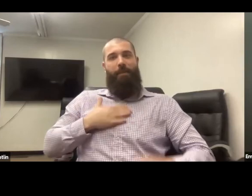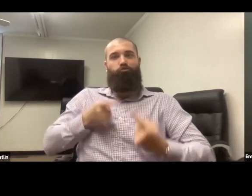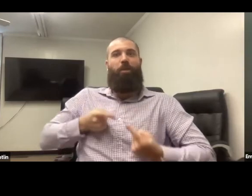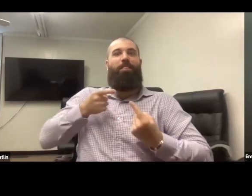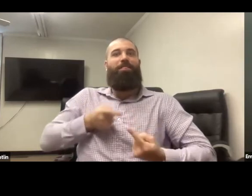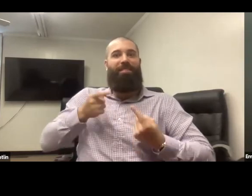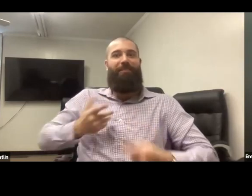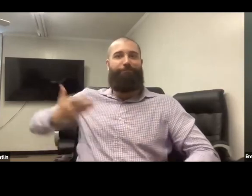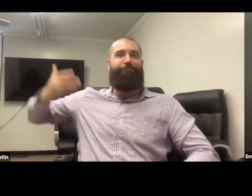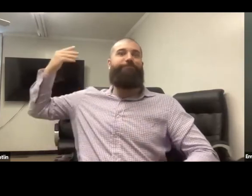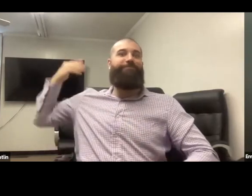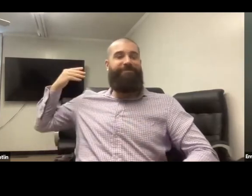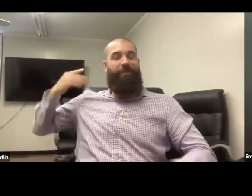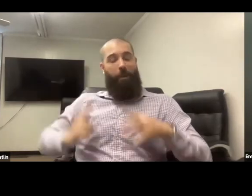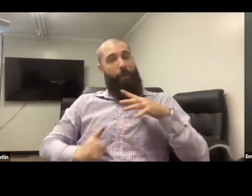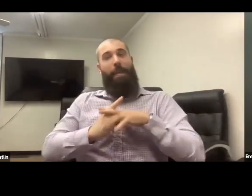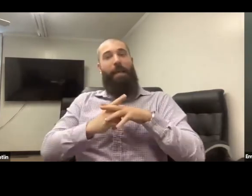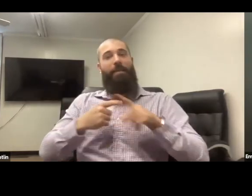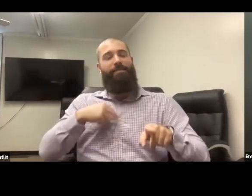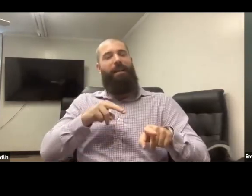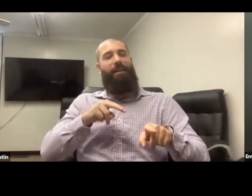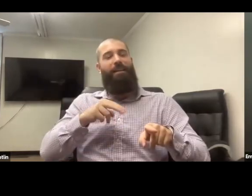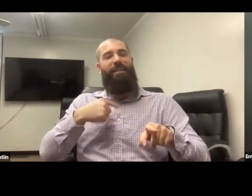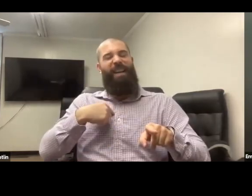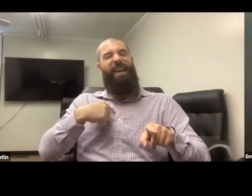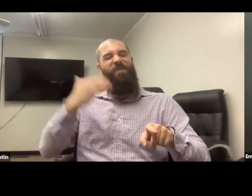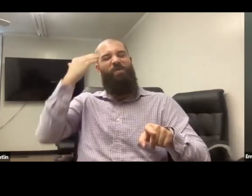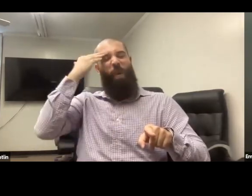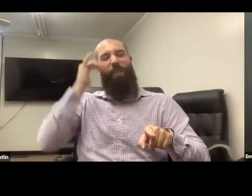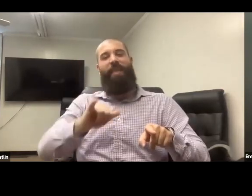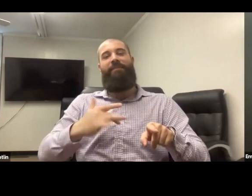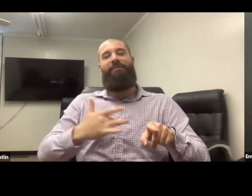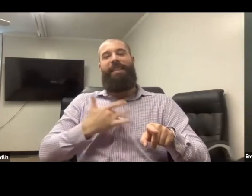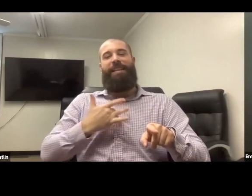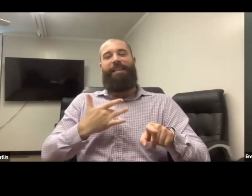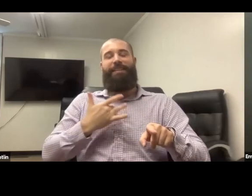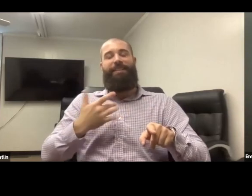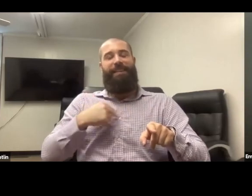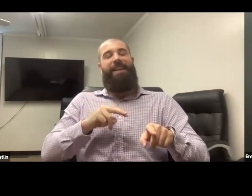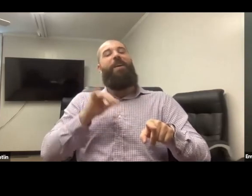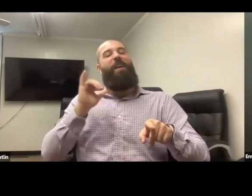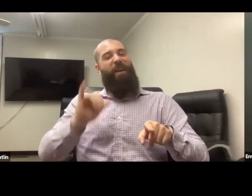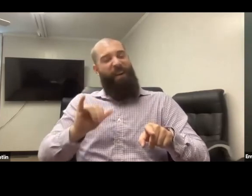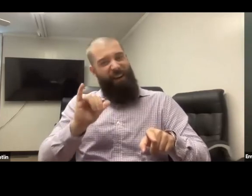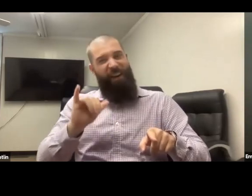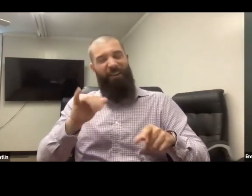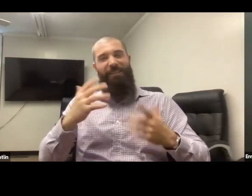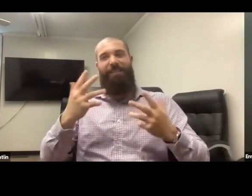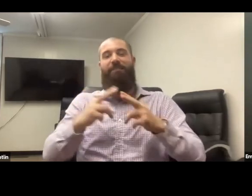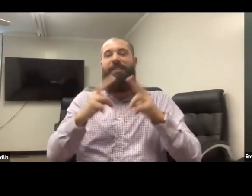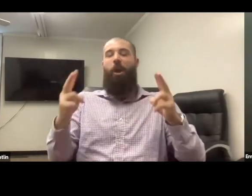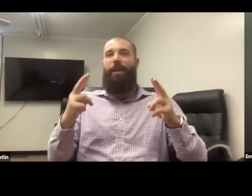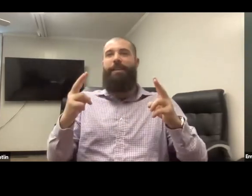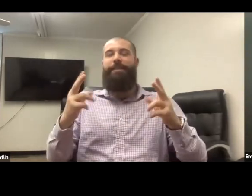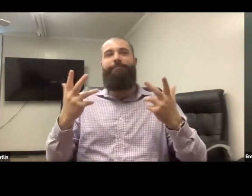I'll have old feelings that kind of pop up from my struggles as a child when I meet those families. And I know that feeling that they're having.